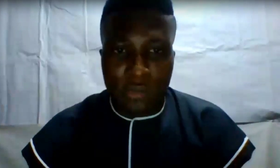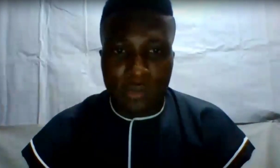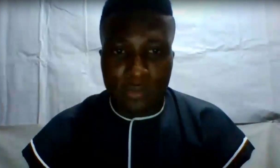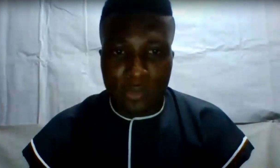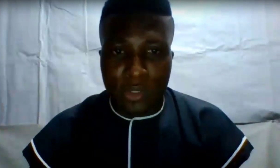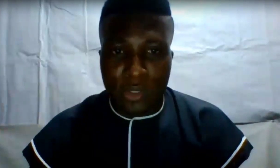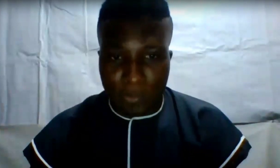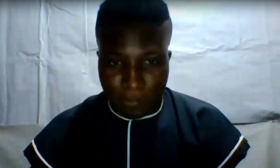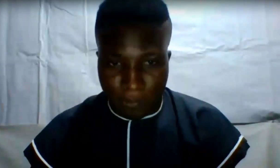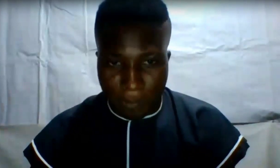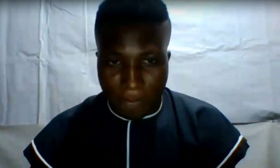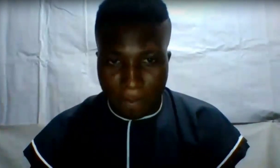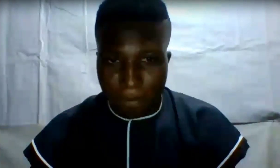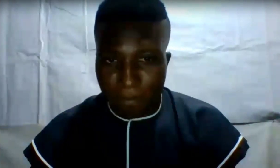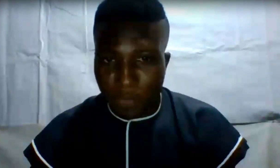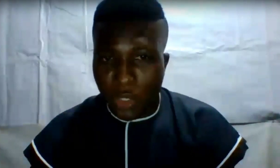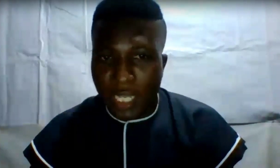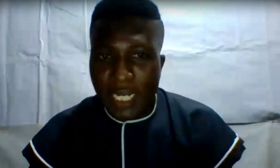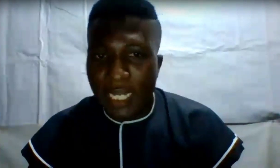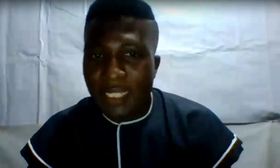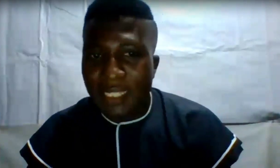Okay, then let's have the next person. Let's have